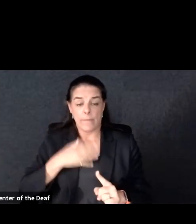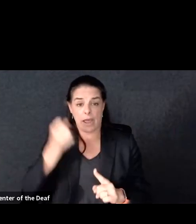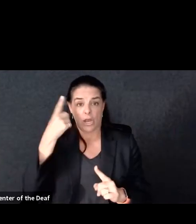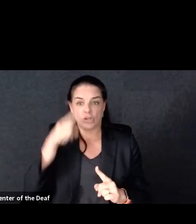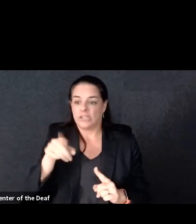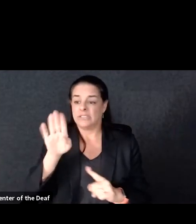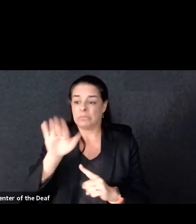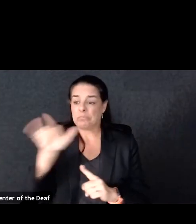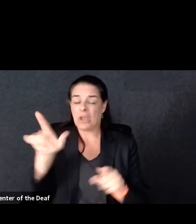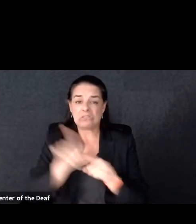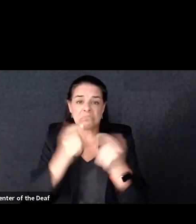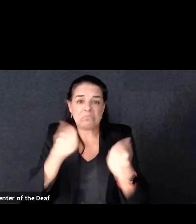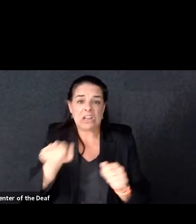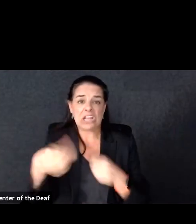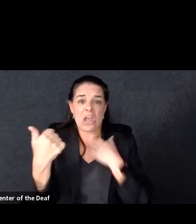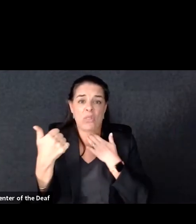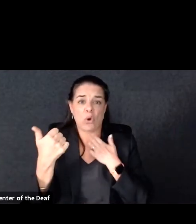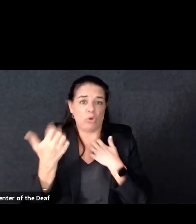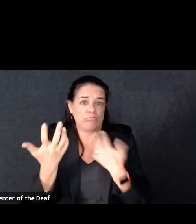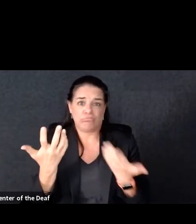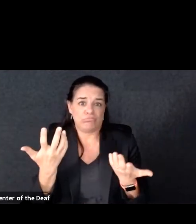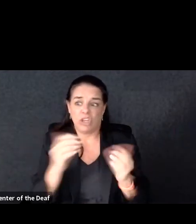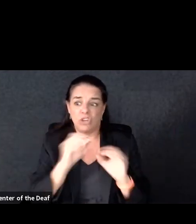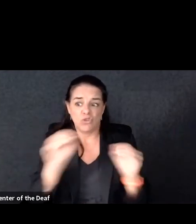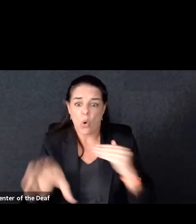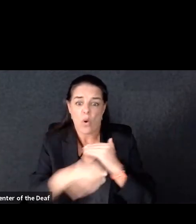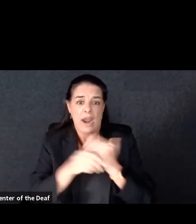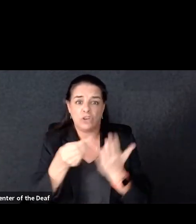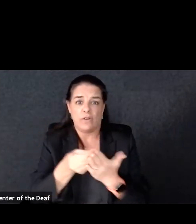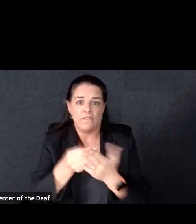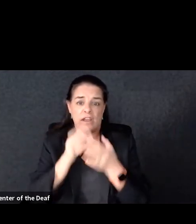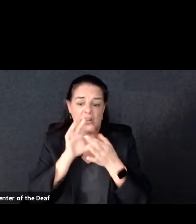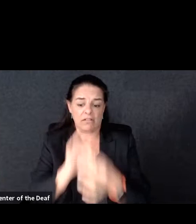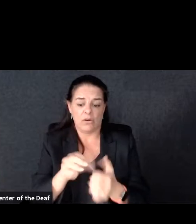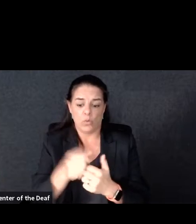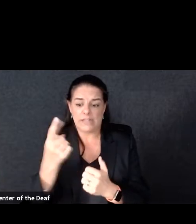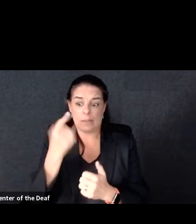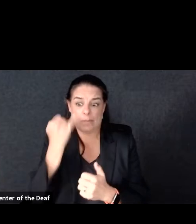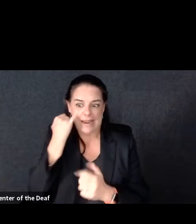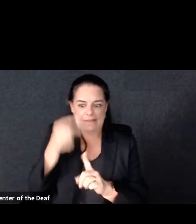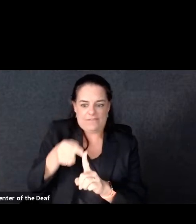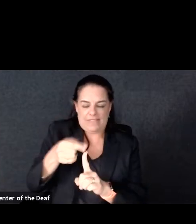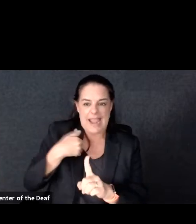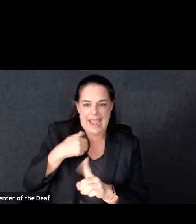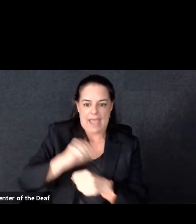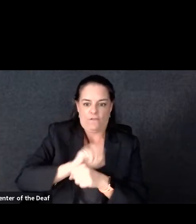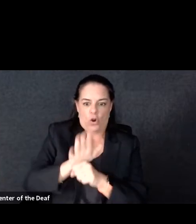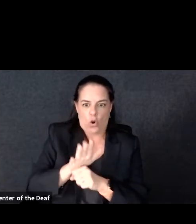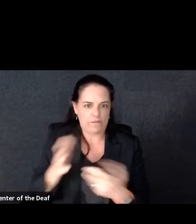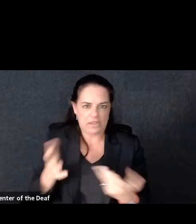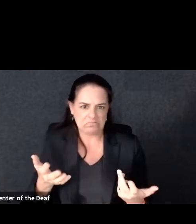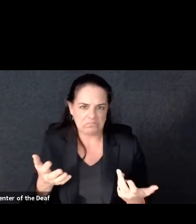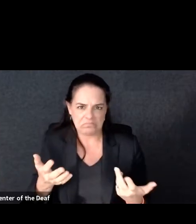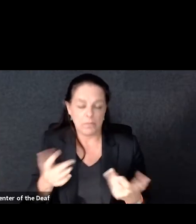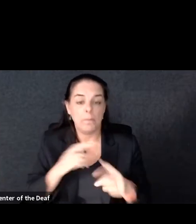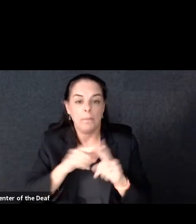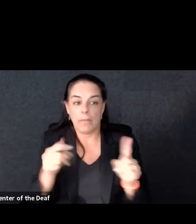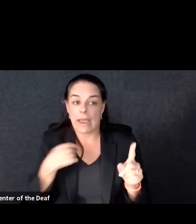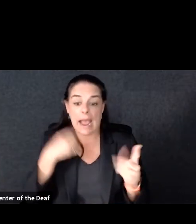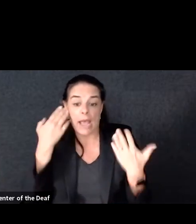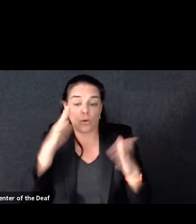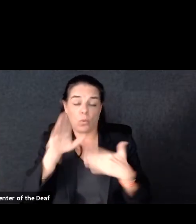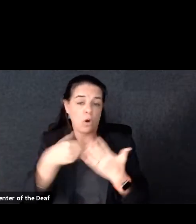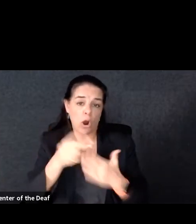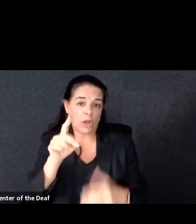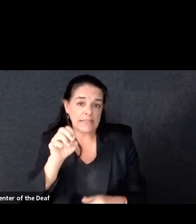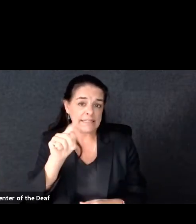just like any other healthcare benefit. There's not extra funding that goes with someone being diagnosed to COVID with COVID-19, but I don't know all the